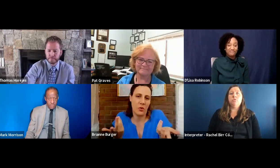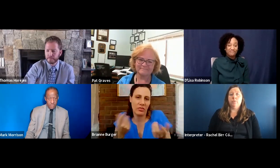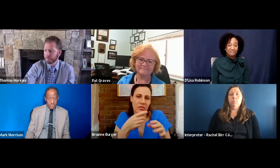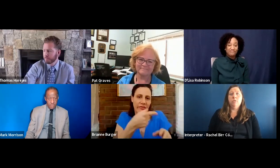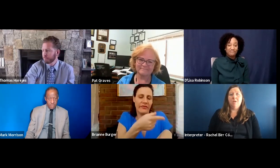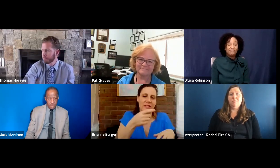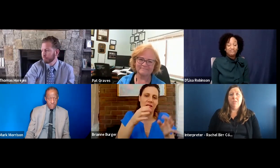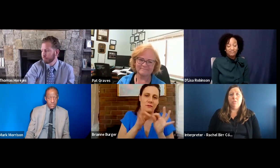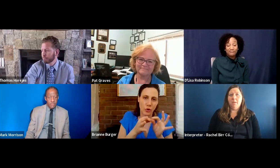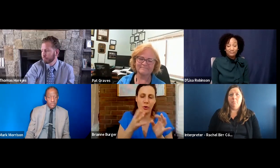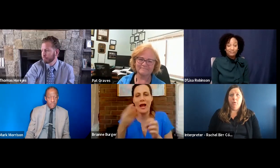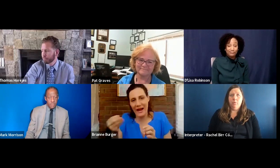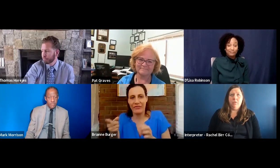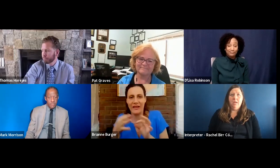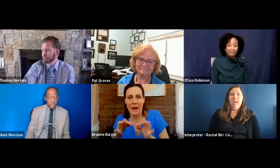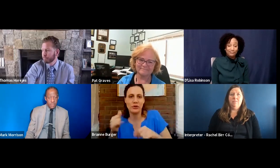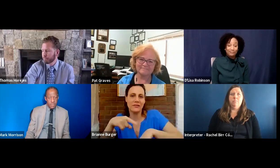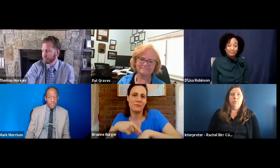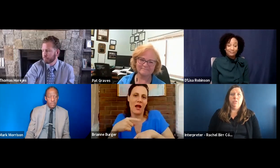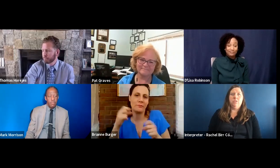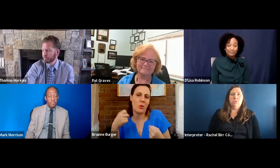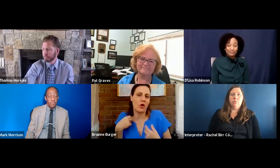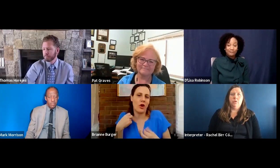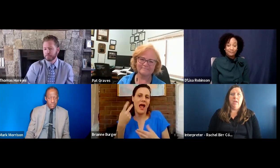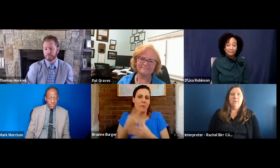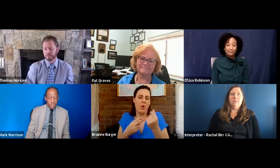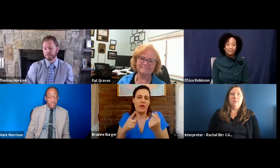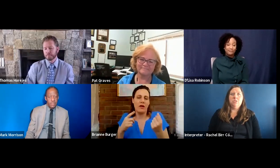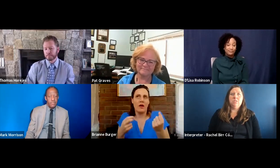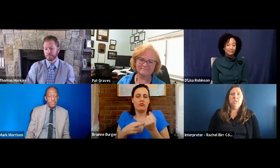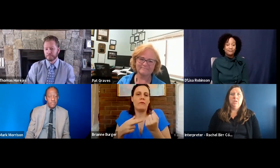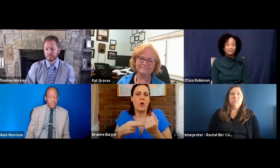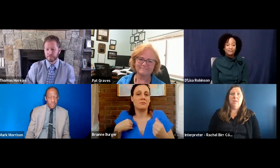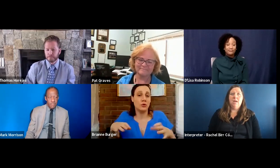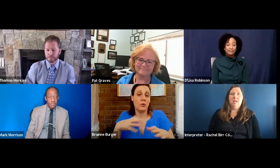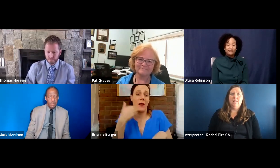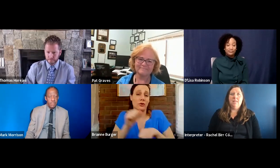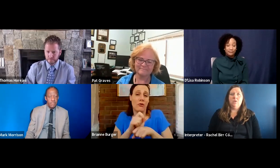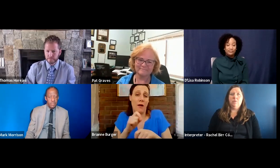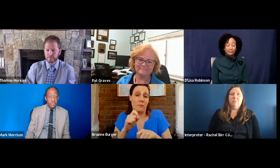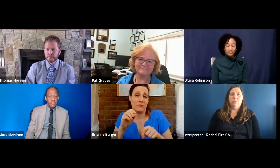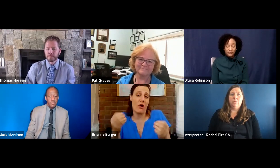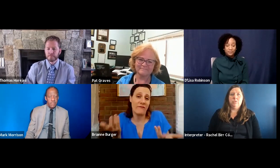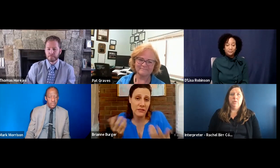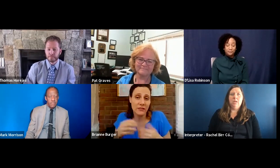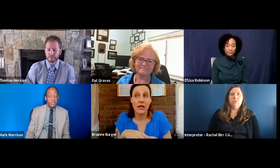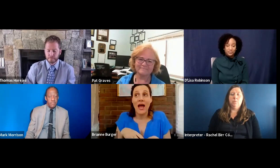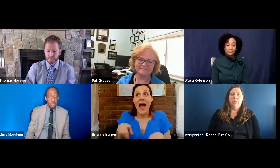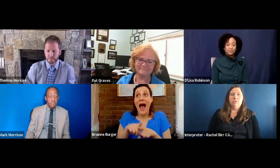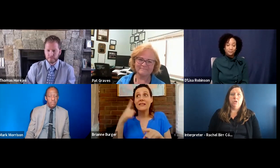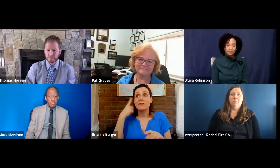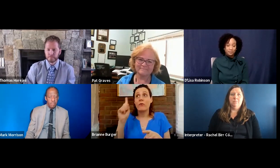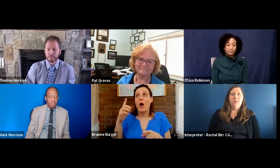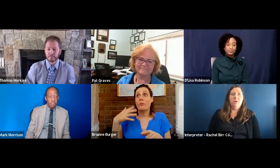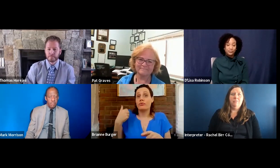in my dream world, I really would like both, having both an interpreter and captions so that could reinforce what I'm doing and I could do a